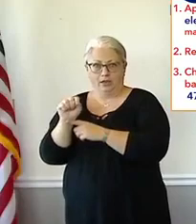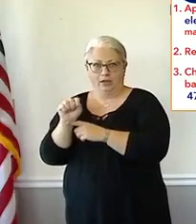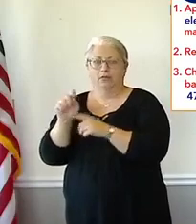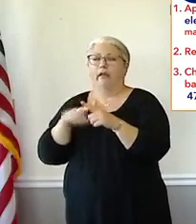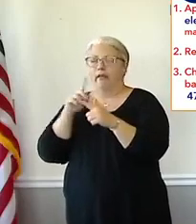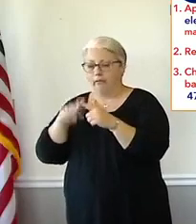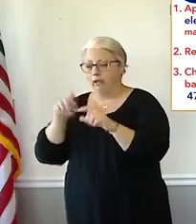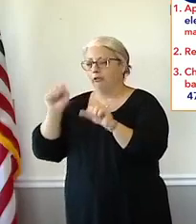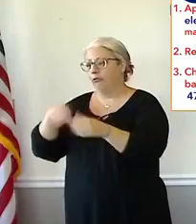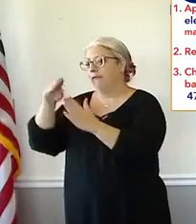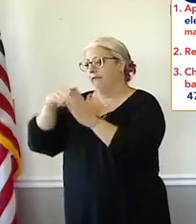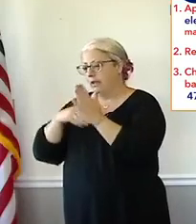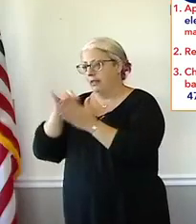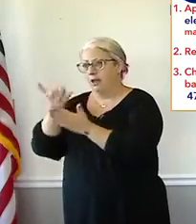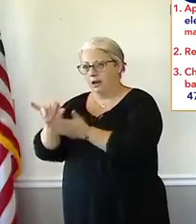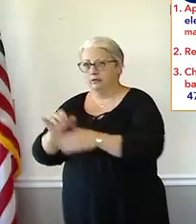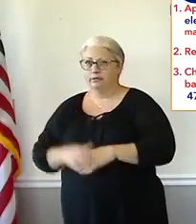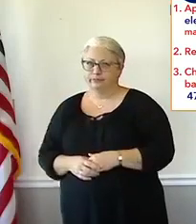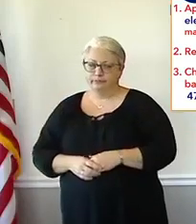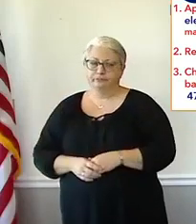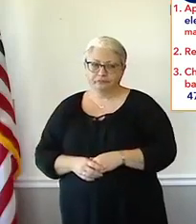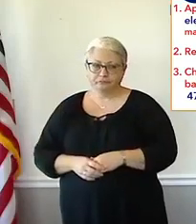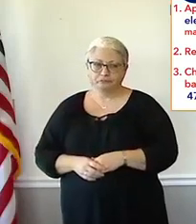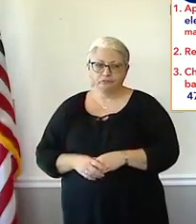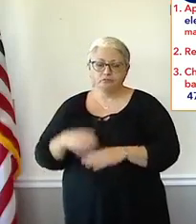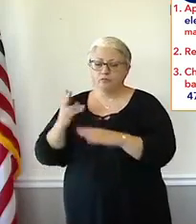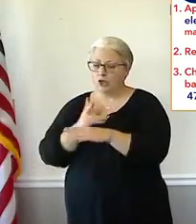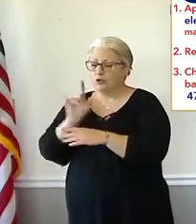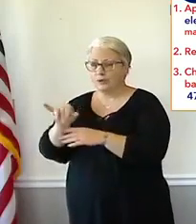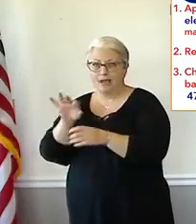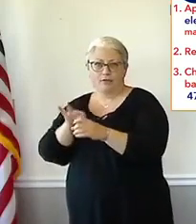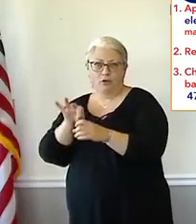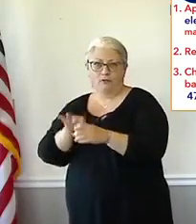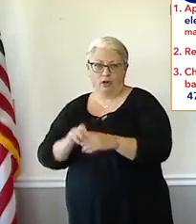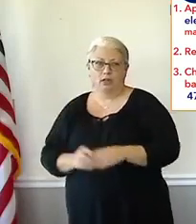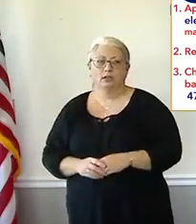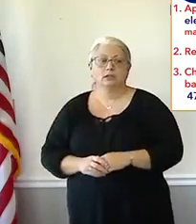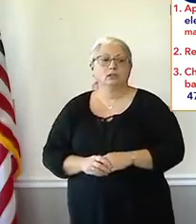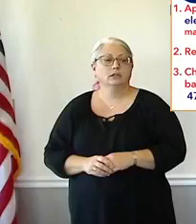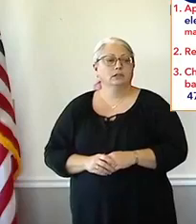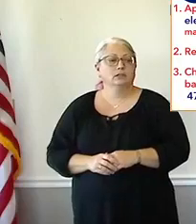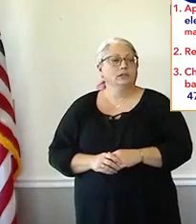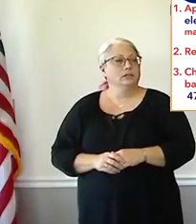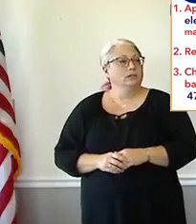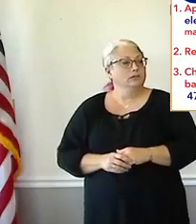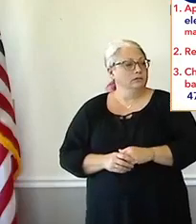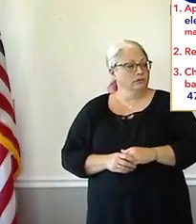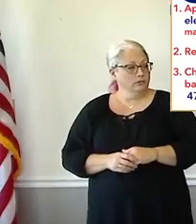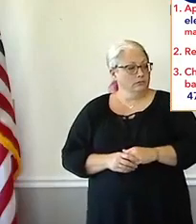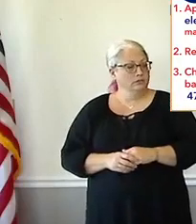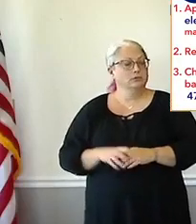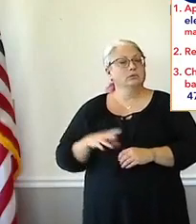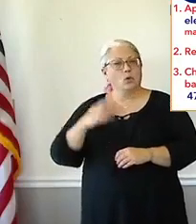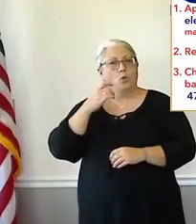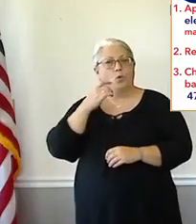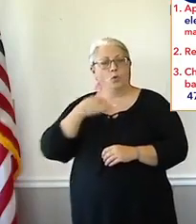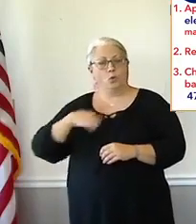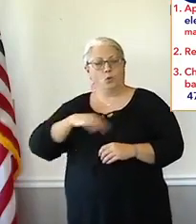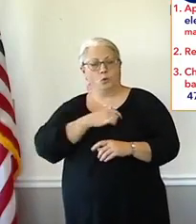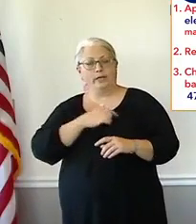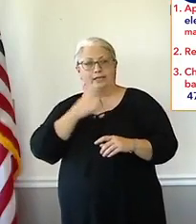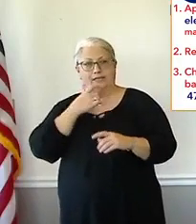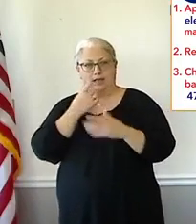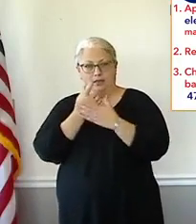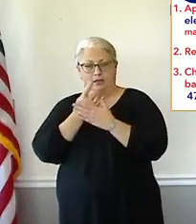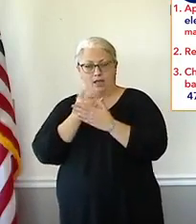execute and use to vote. That said, as we mentioned, I think last week, I do want